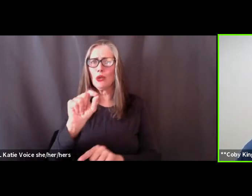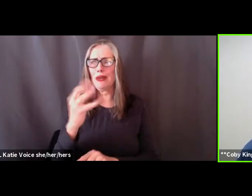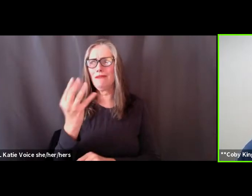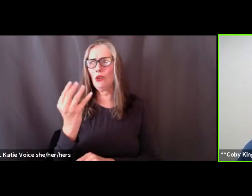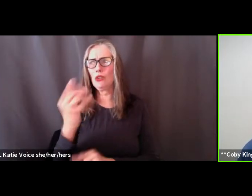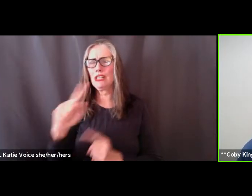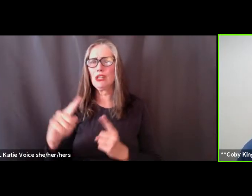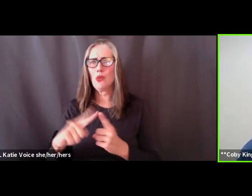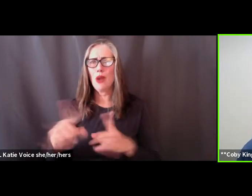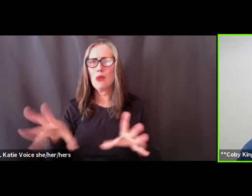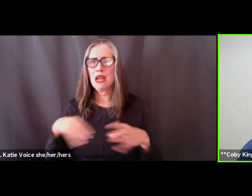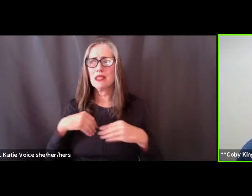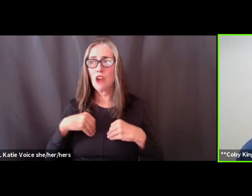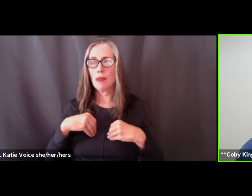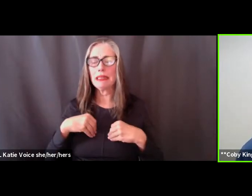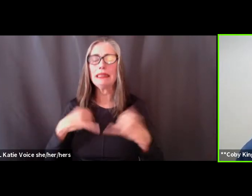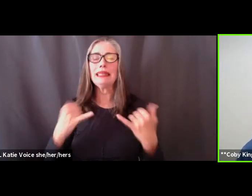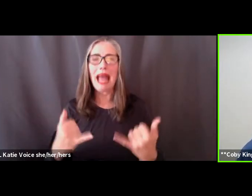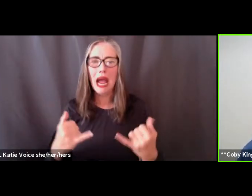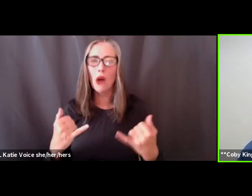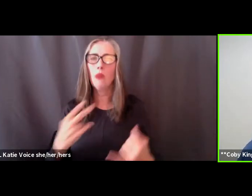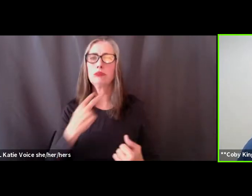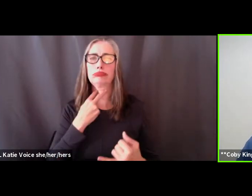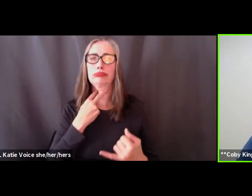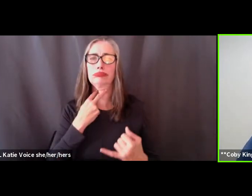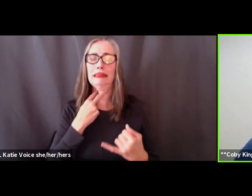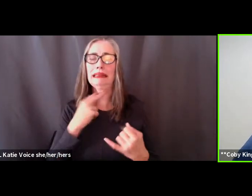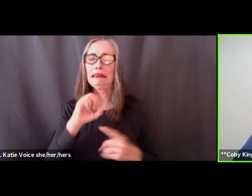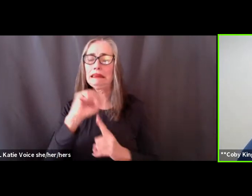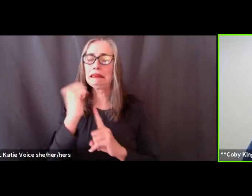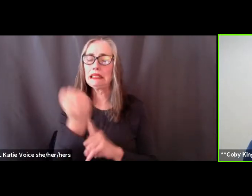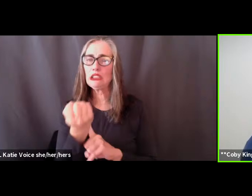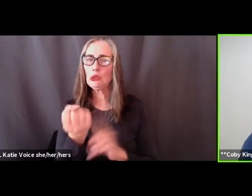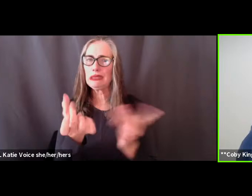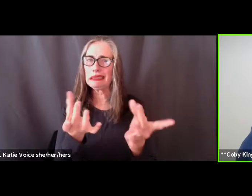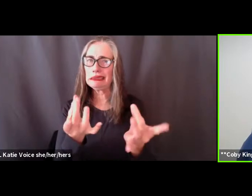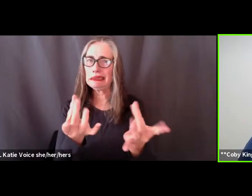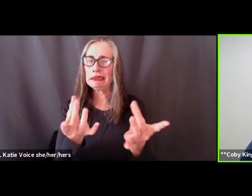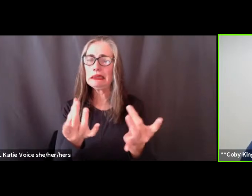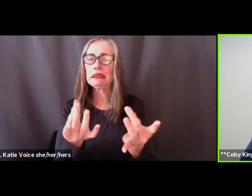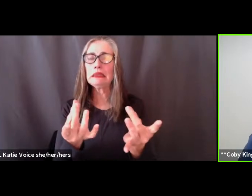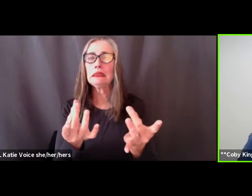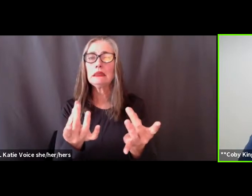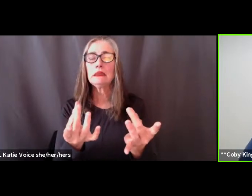because of this, we have a situation now where you have